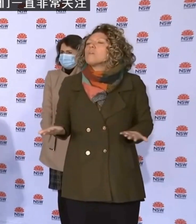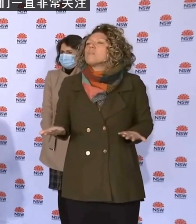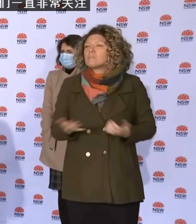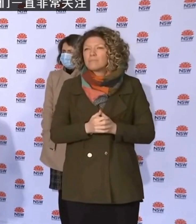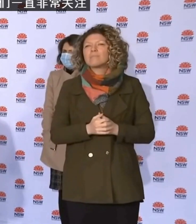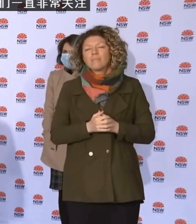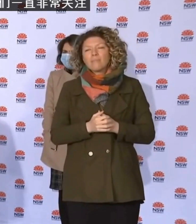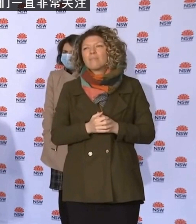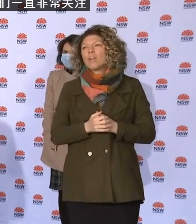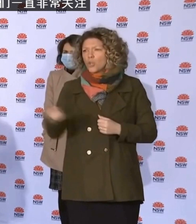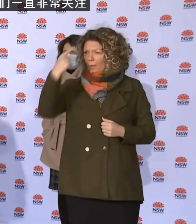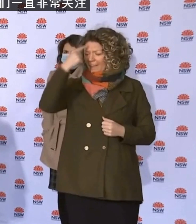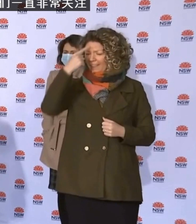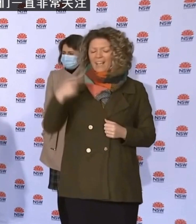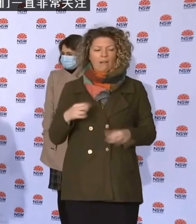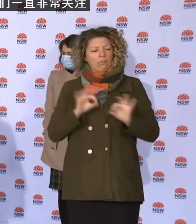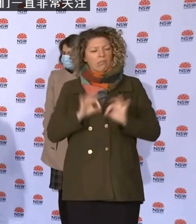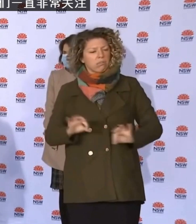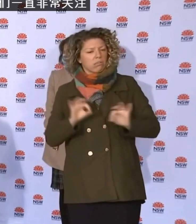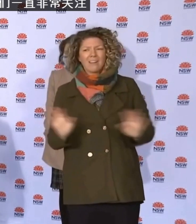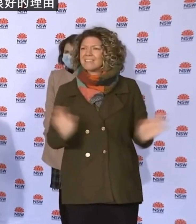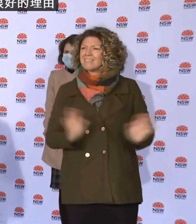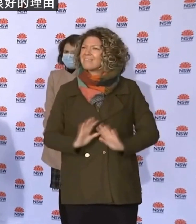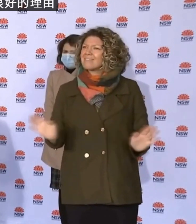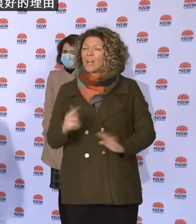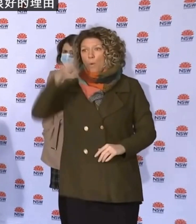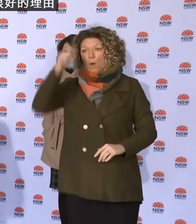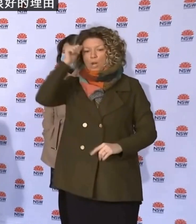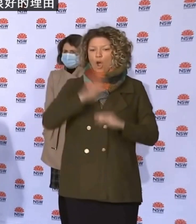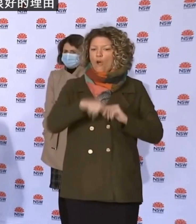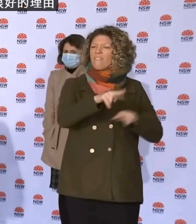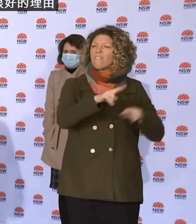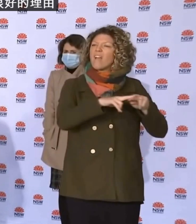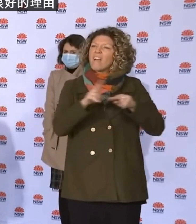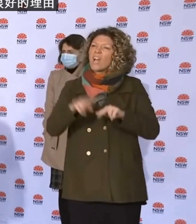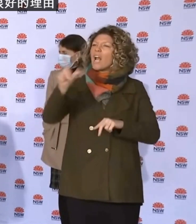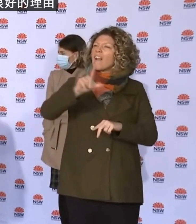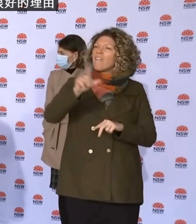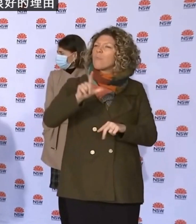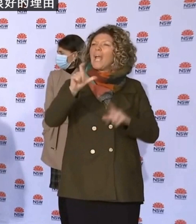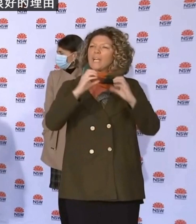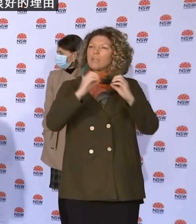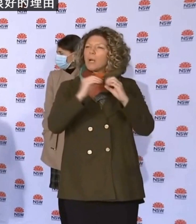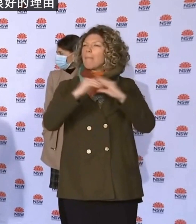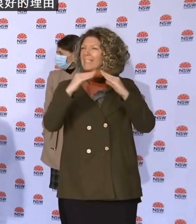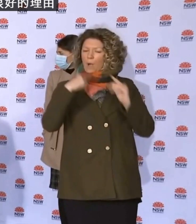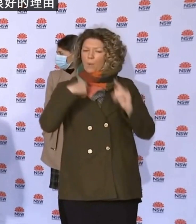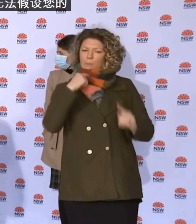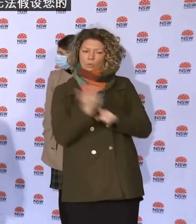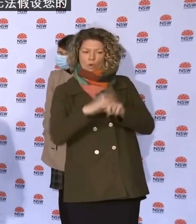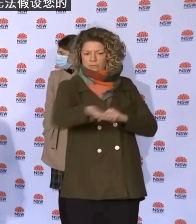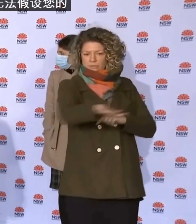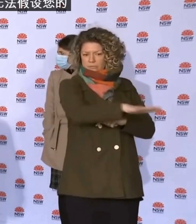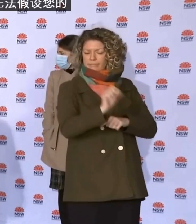issue for complacency. Whilst we have been very focused on southwestern Sydney for a very good reason, we are